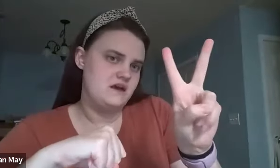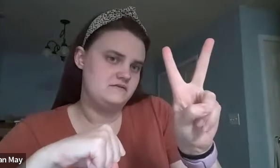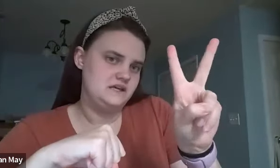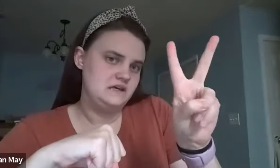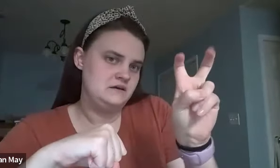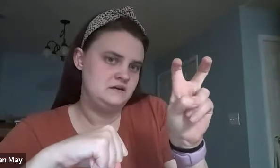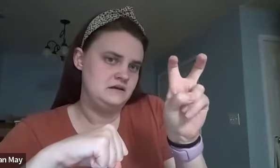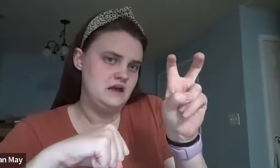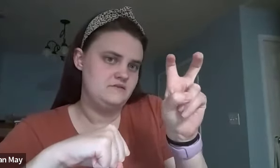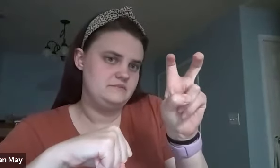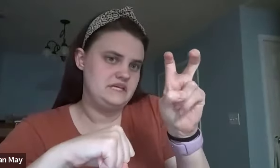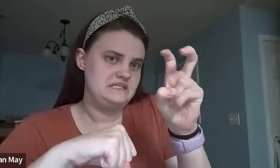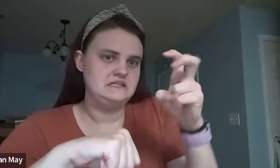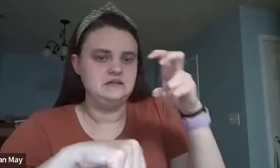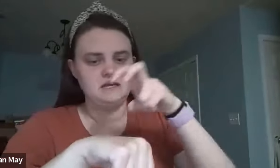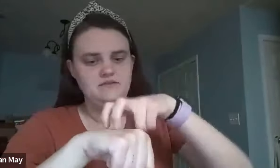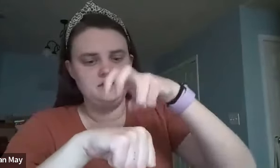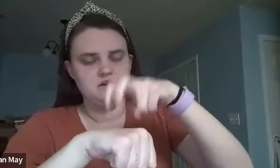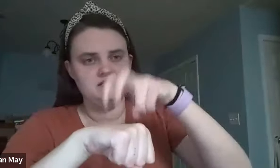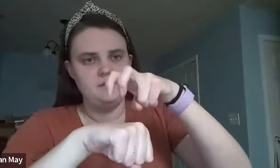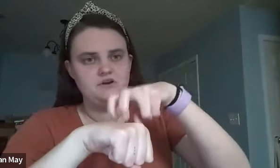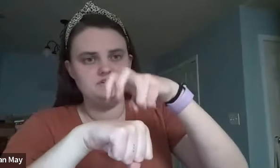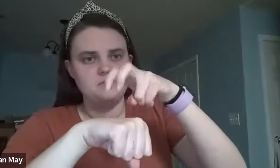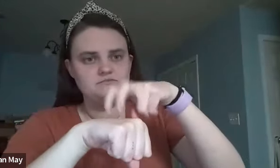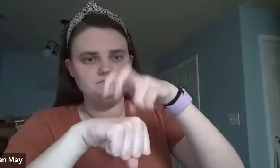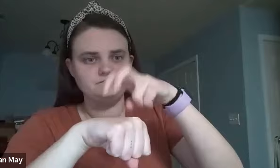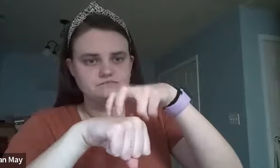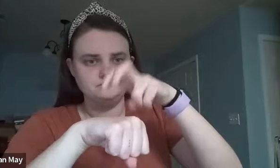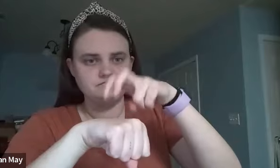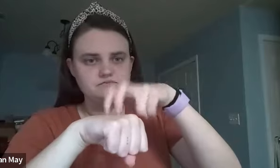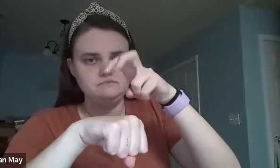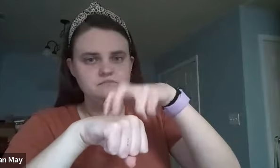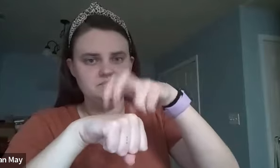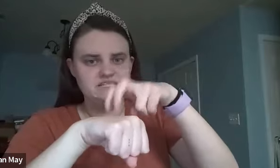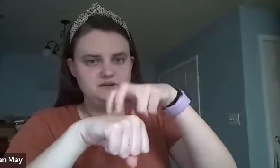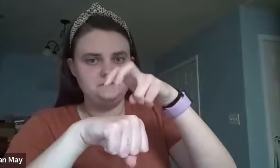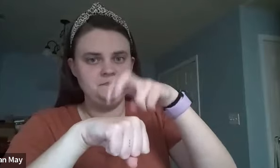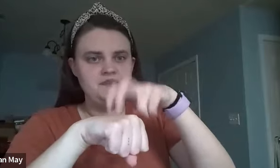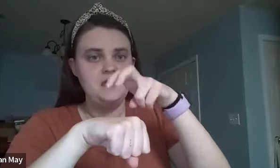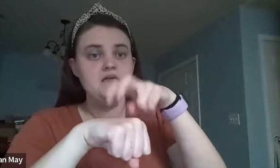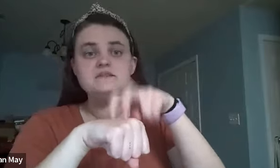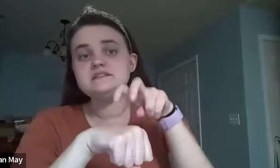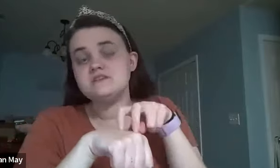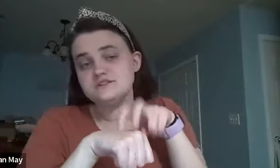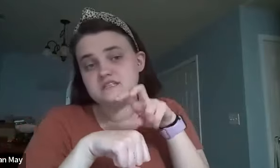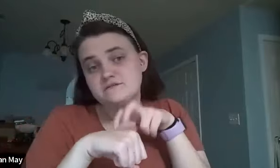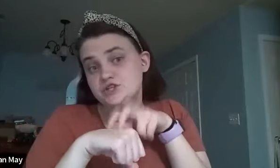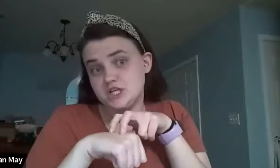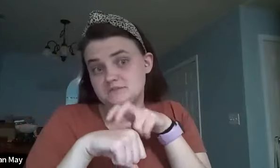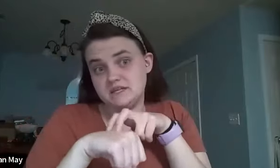that V, have it bent, and then you're going to tap it on top. Potato. This is also the sign for chips, like